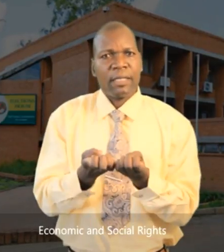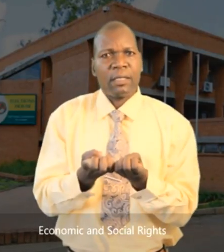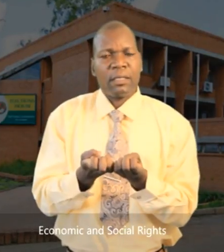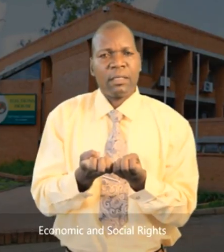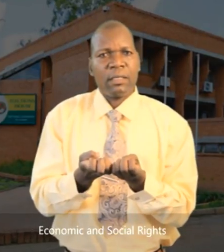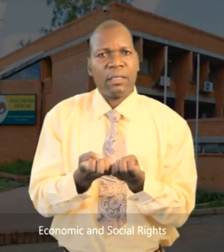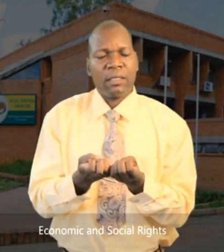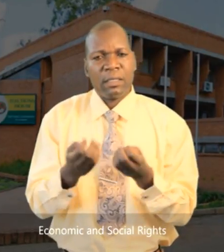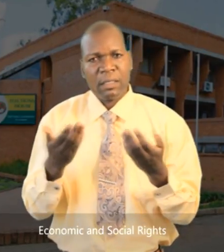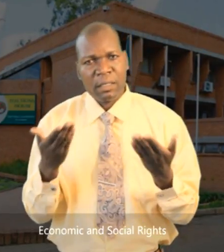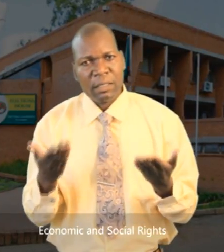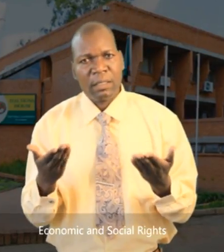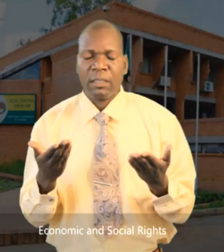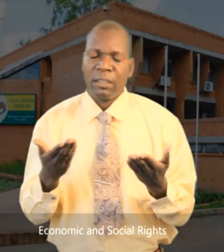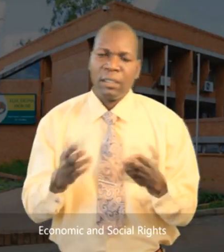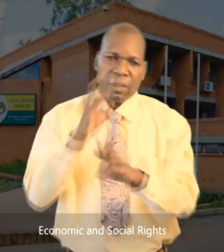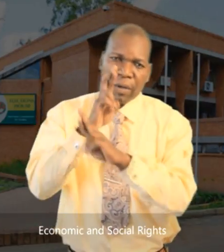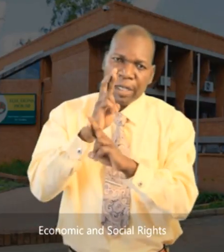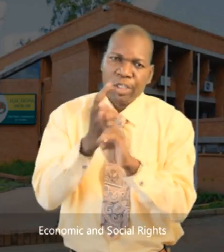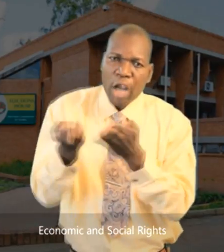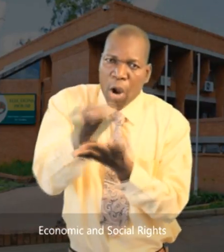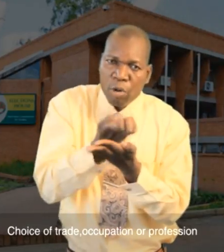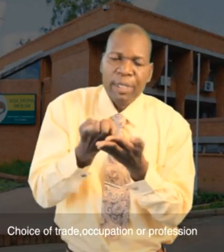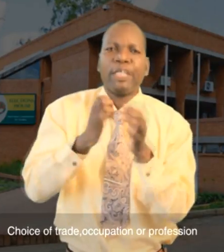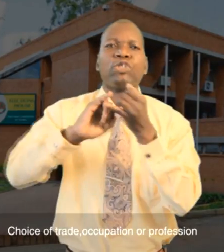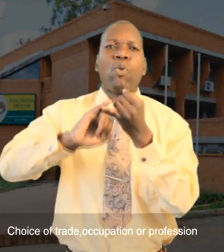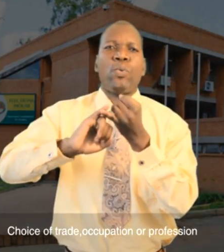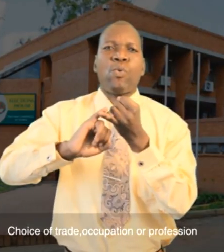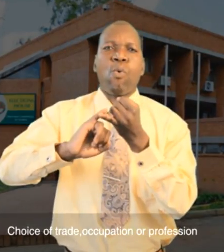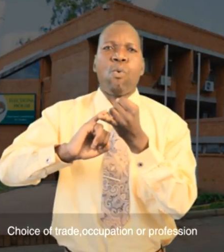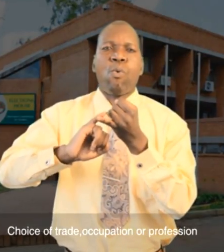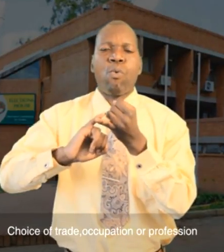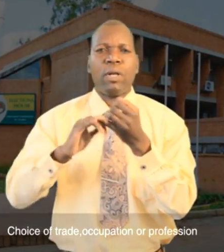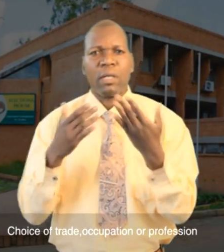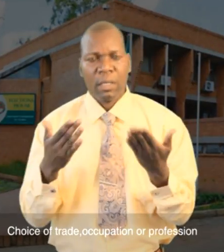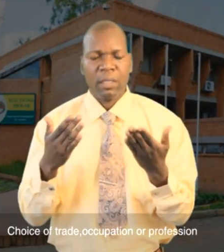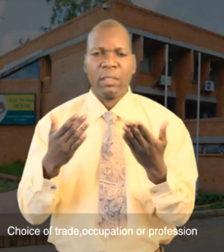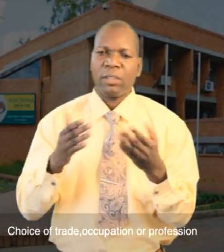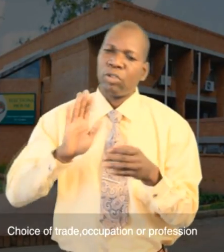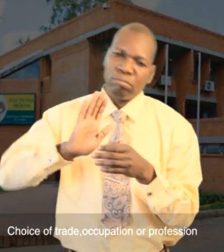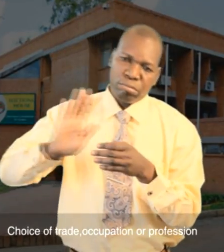economic and social rights, choice of trade, occupation or profession,